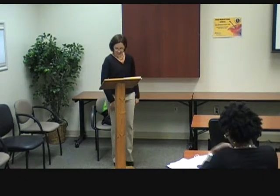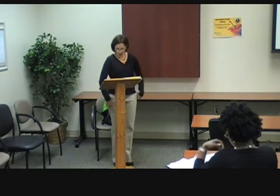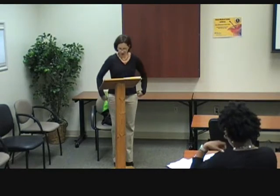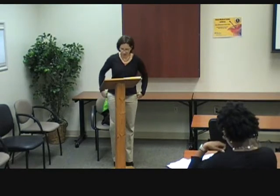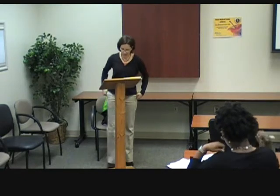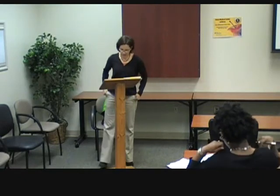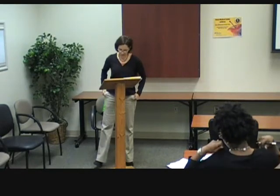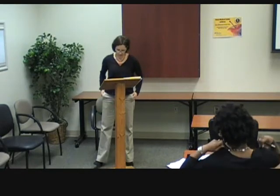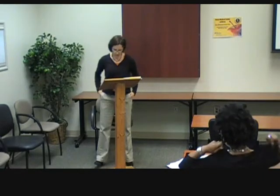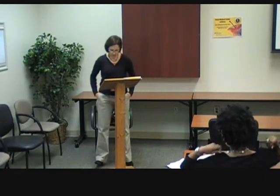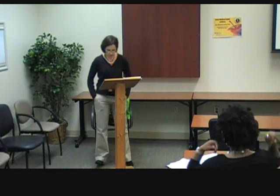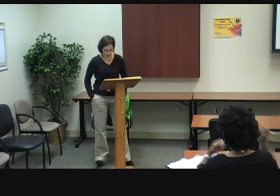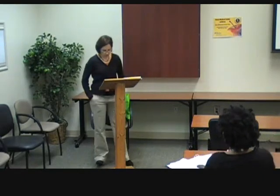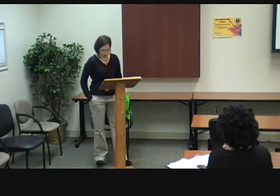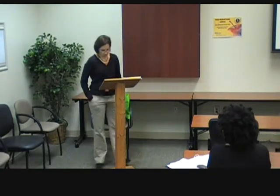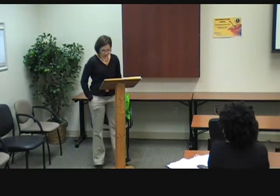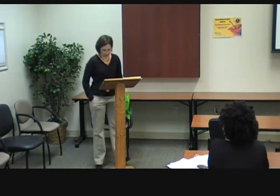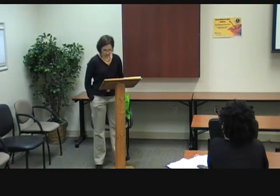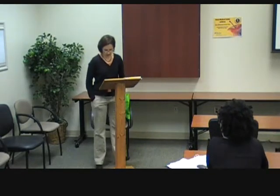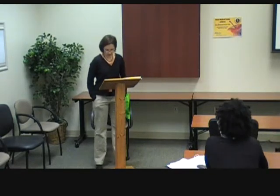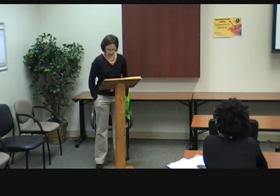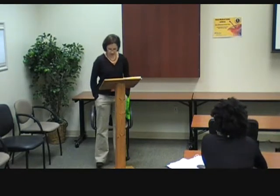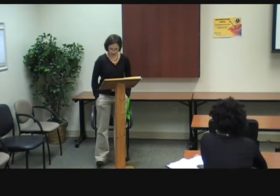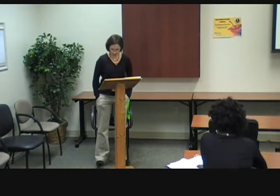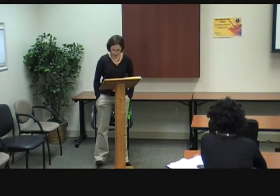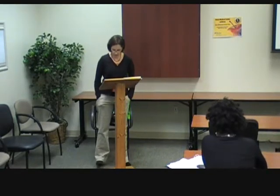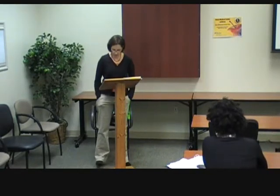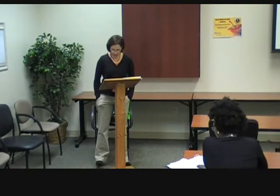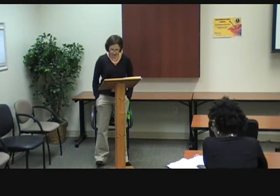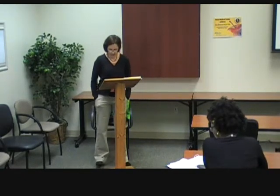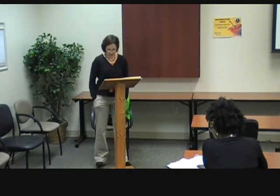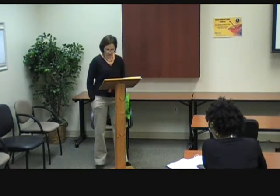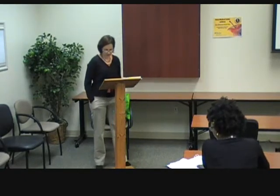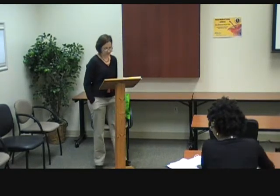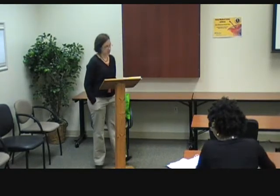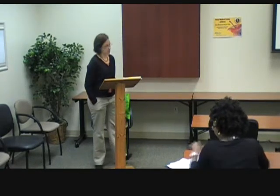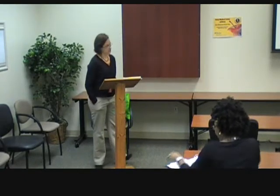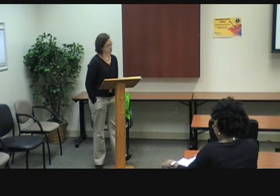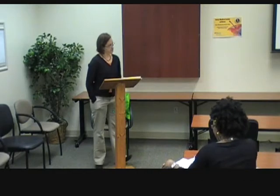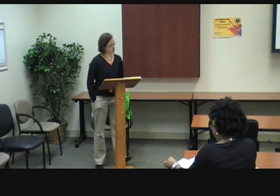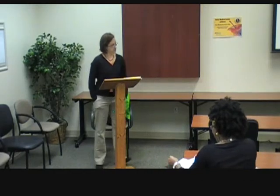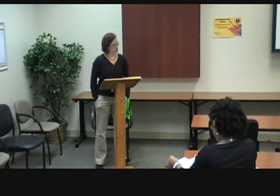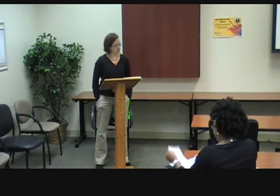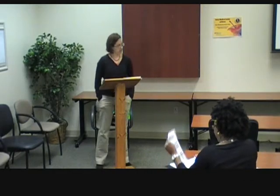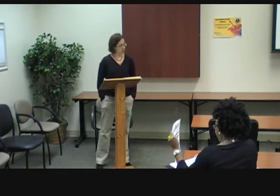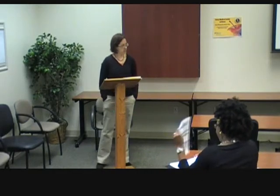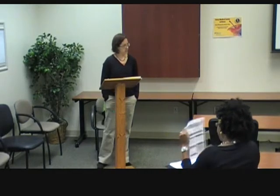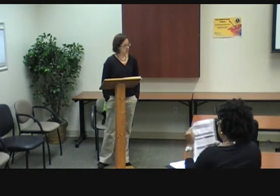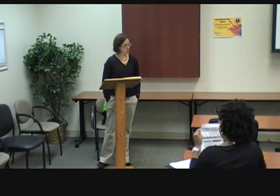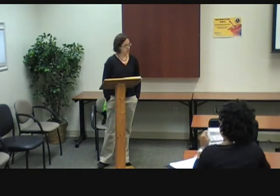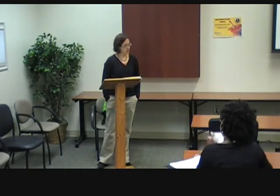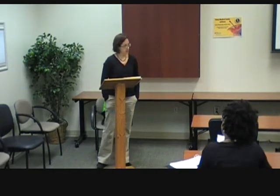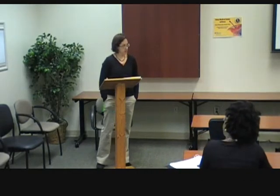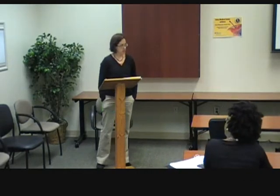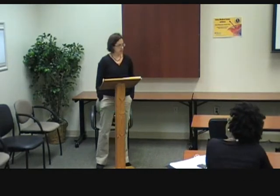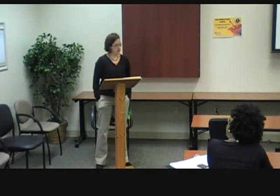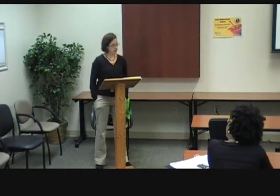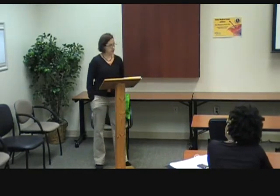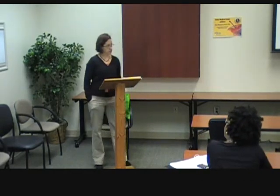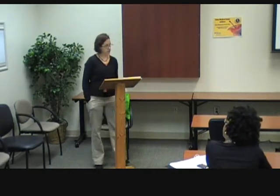All right. So eyes on ASL. This is I wanted to remind everybody that the